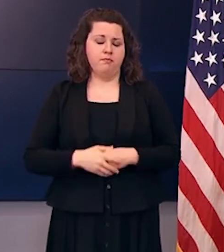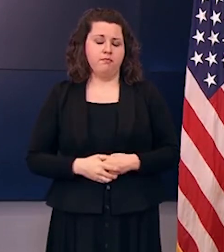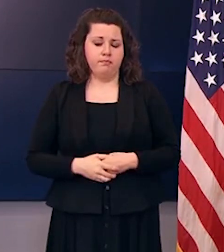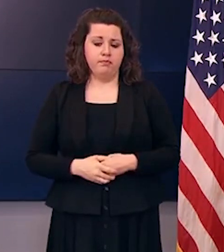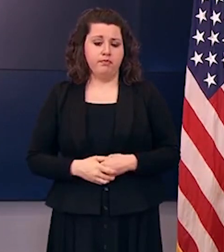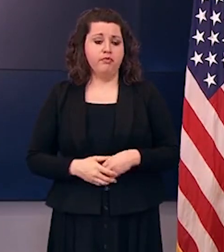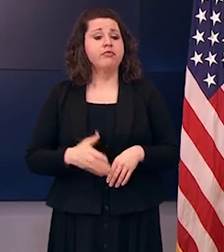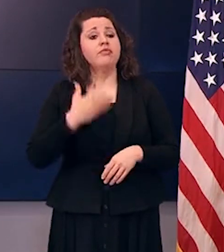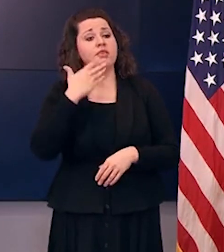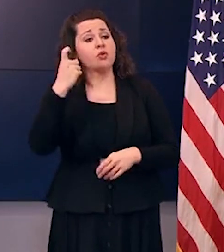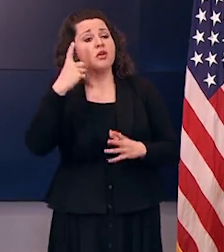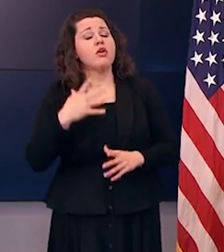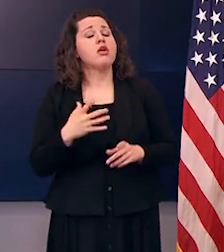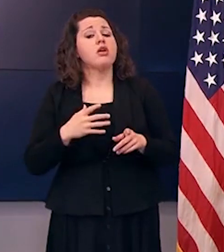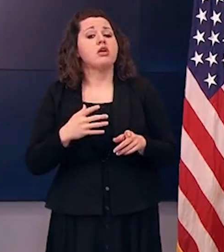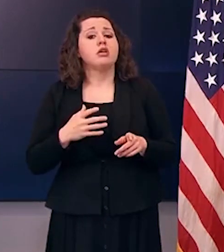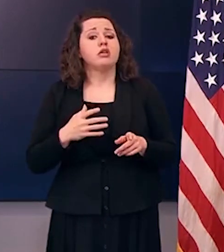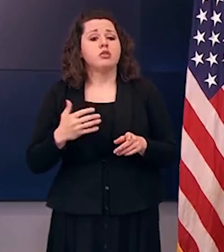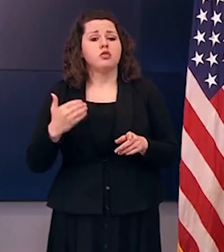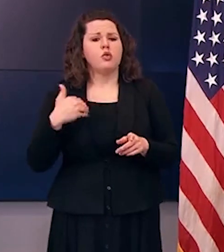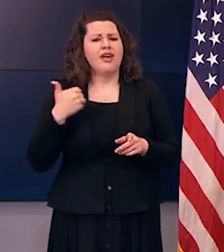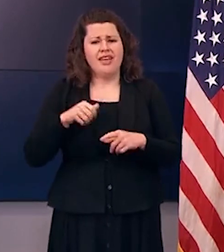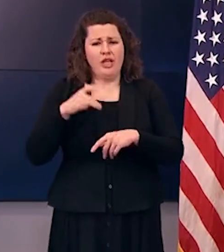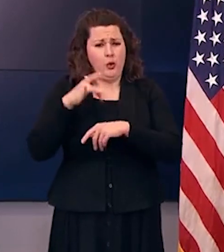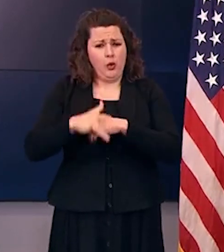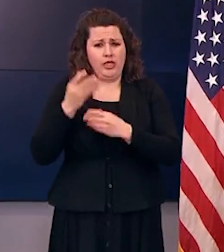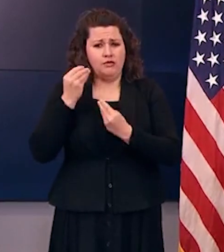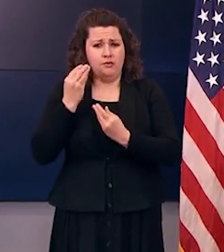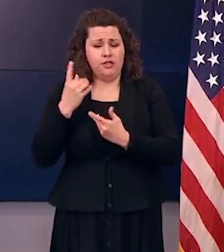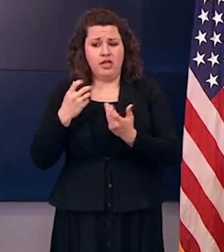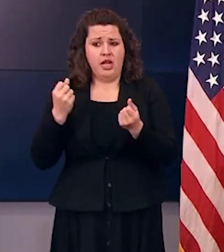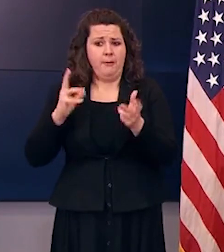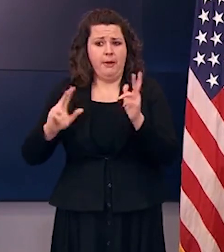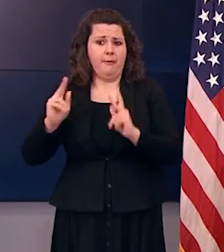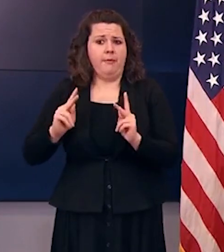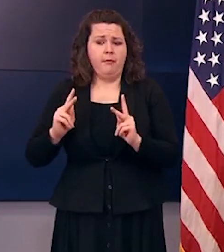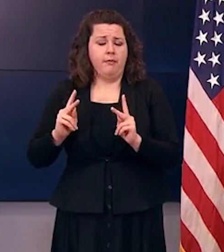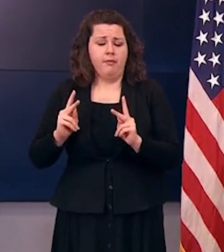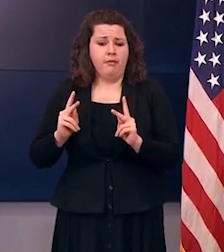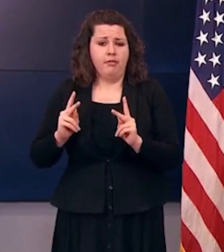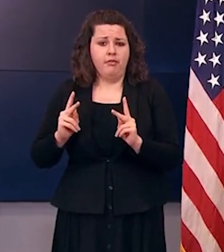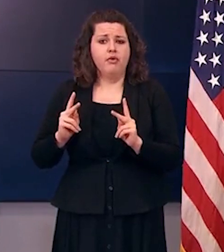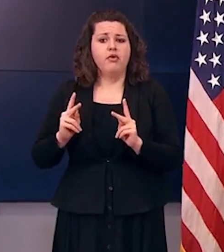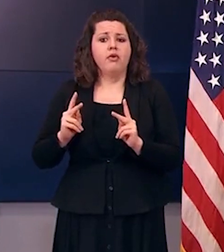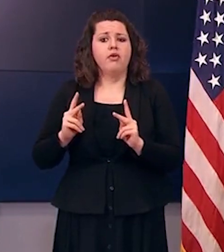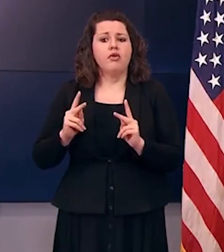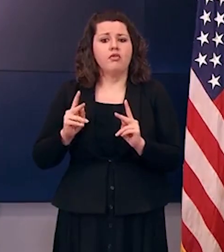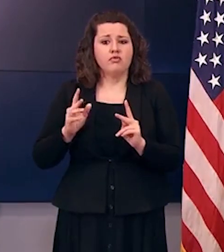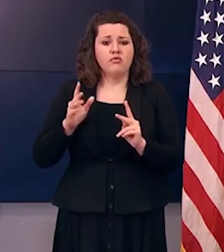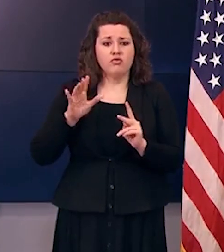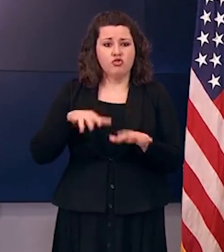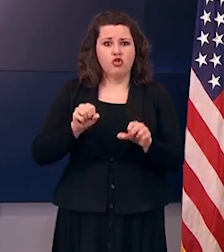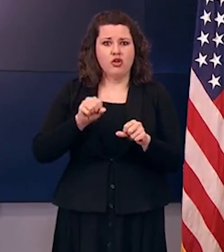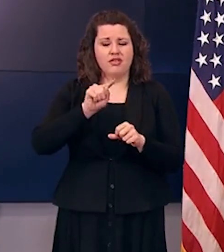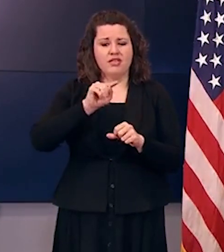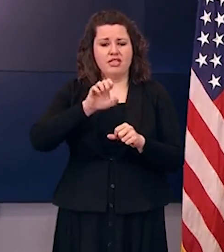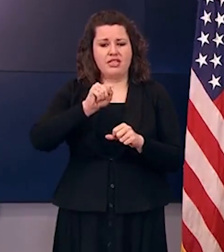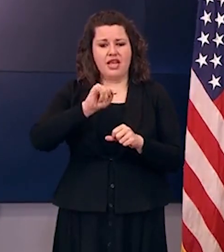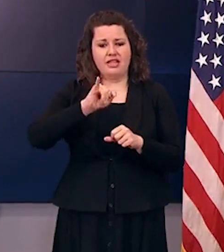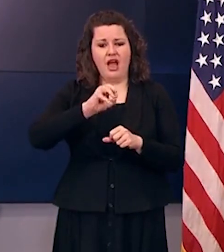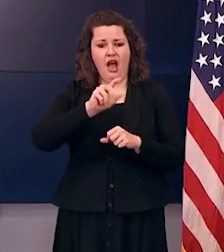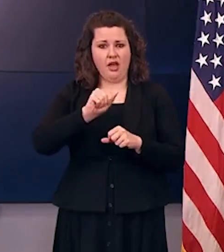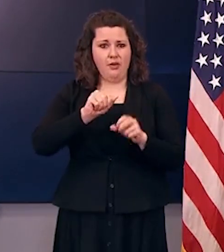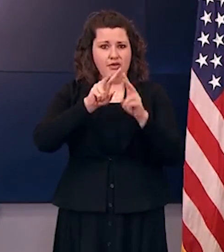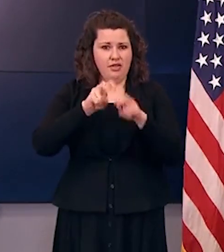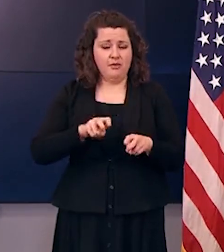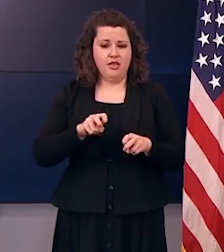Thanks, Governor. Do you have any early data on how many people took the Test Iowa assessment in the first roughly